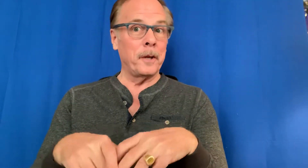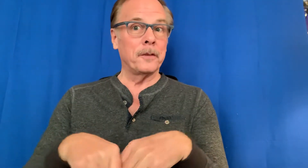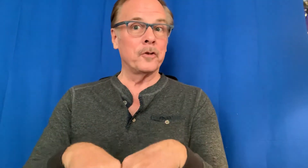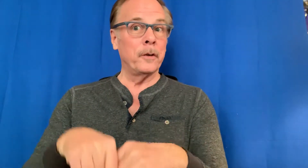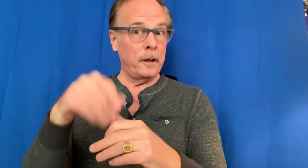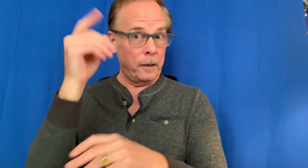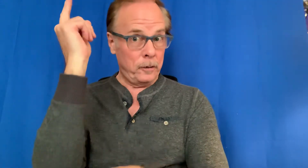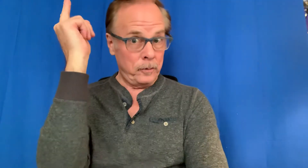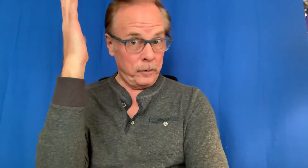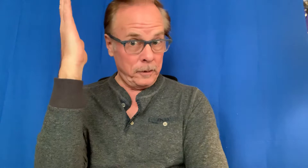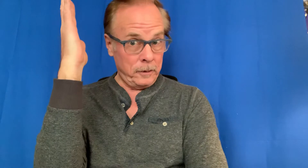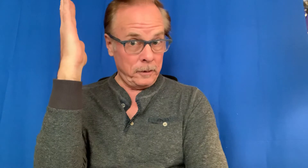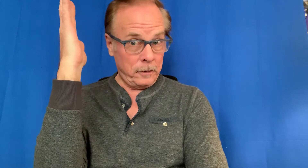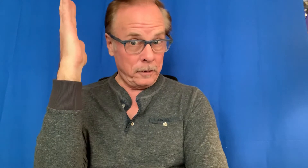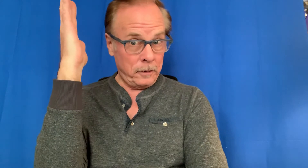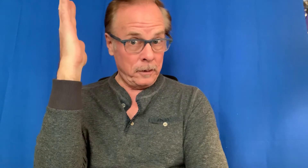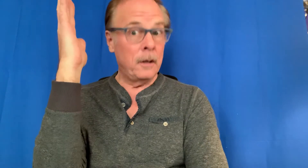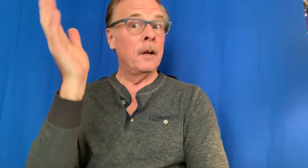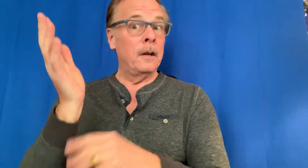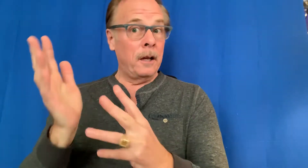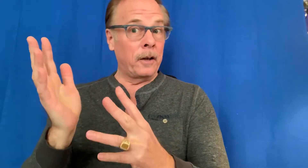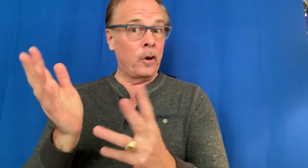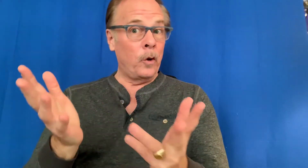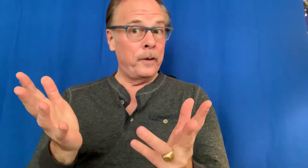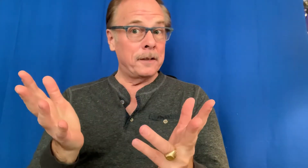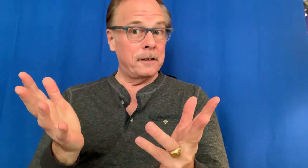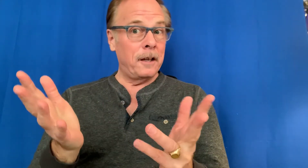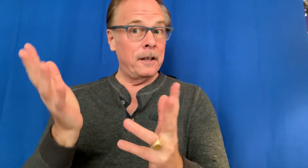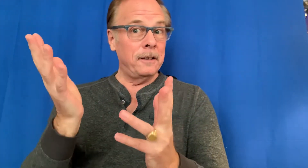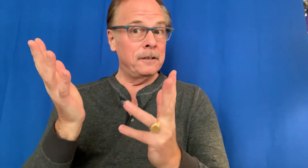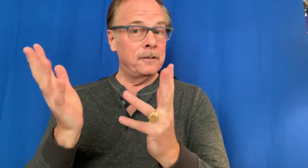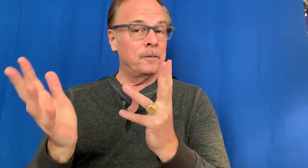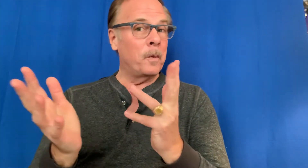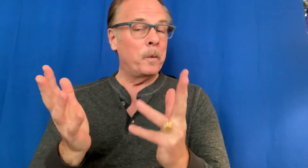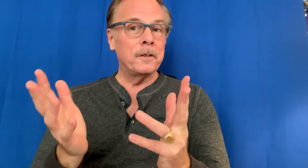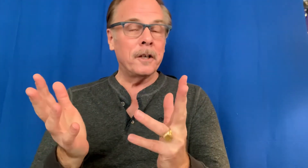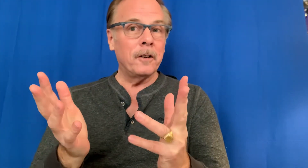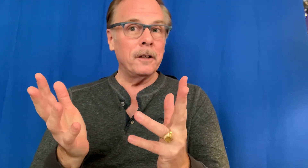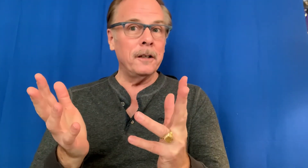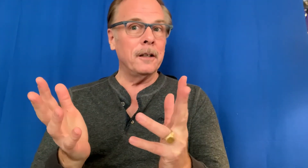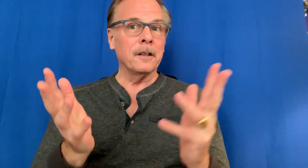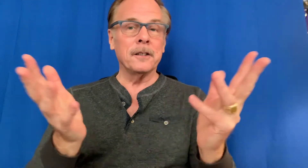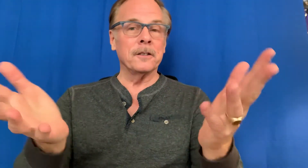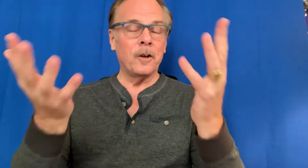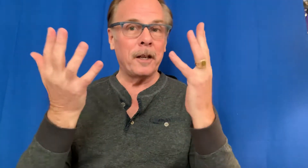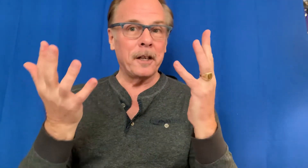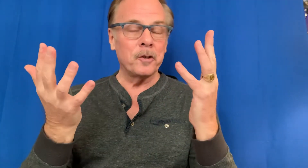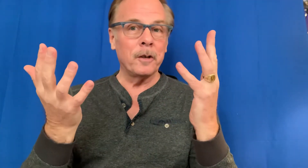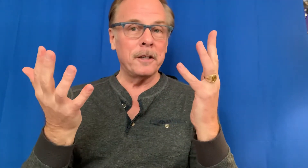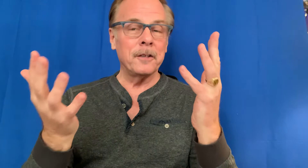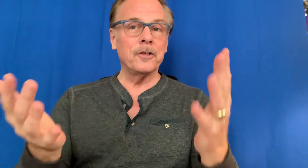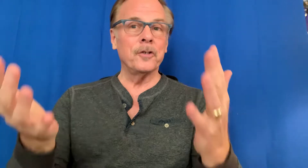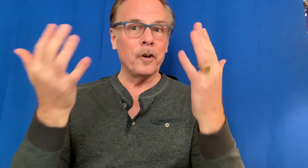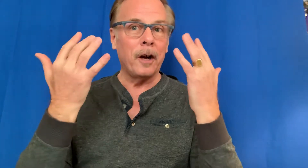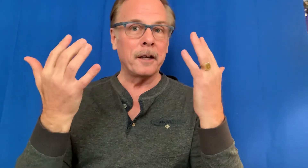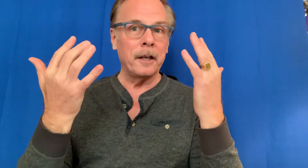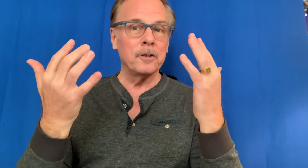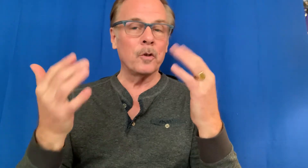the tree. I'm going to hold that sign momentarily, at least until I get your attention, your eye gaze towards